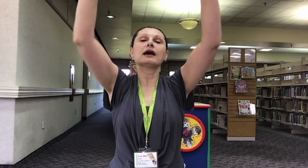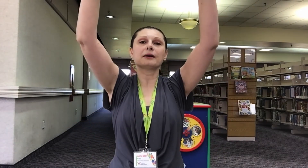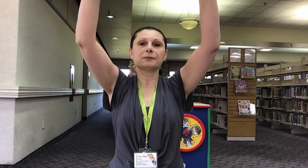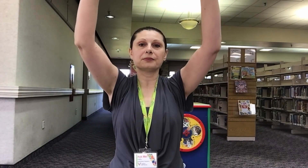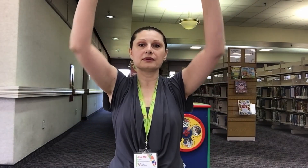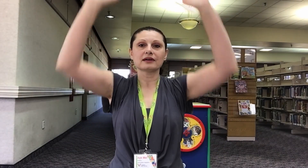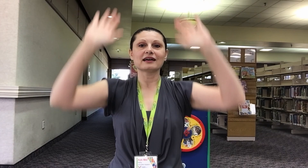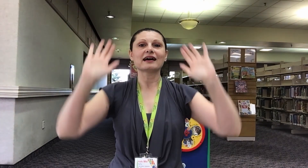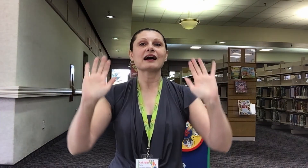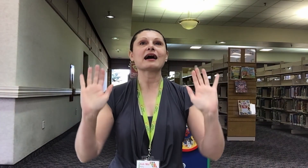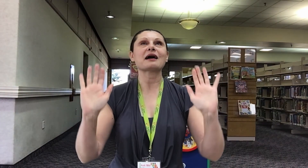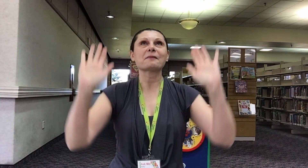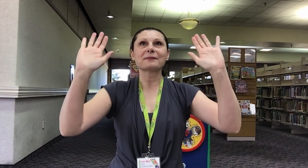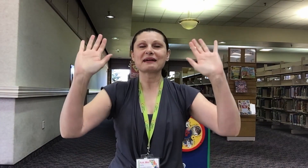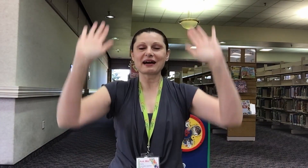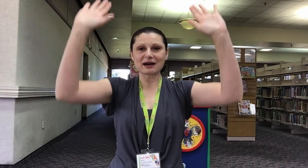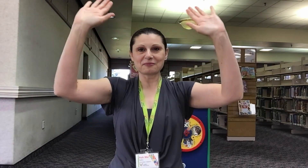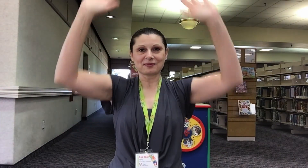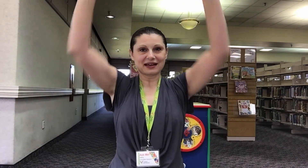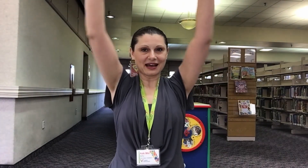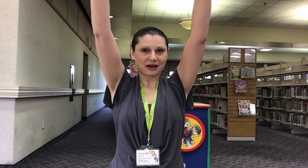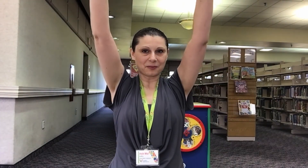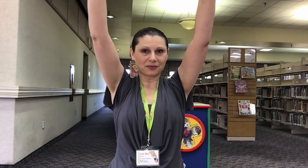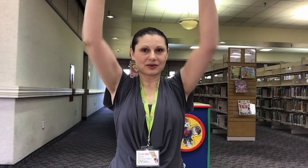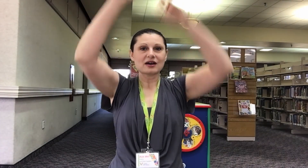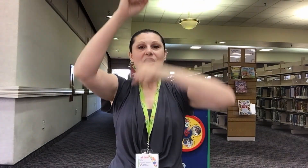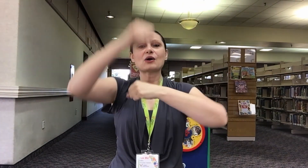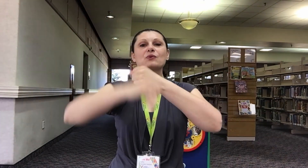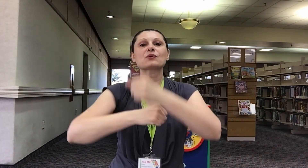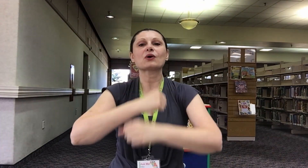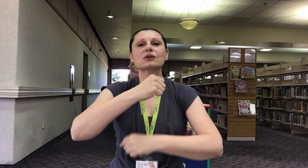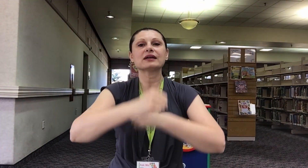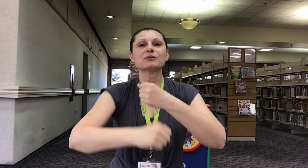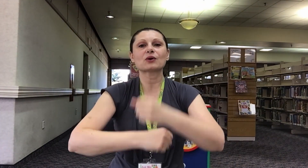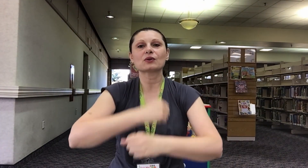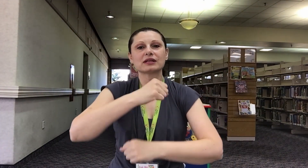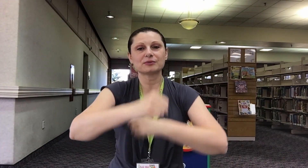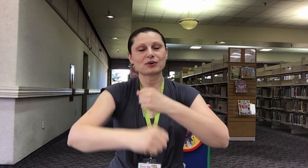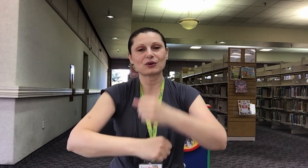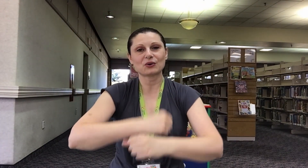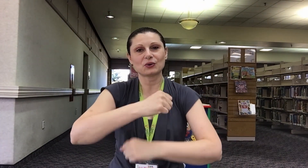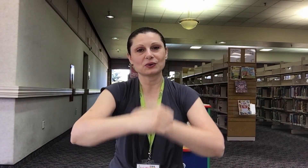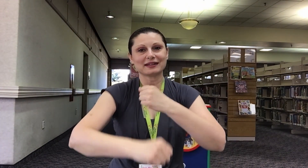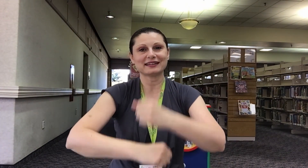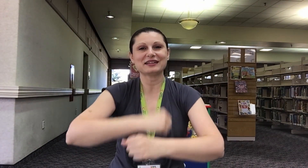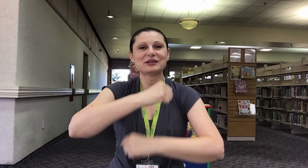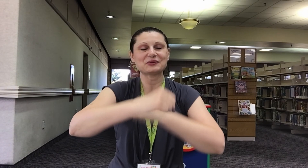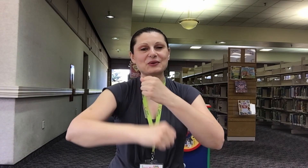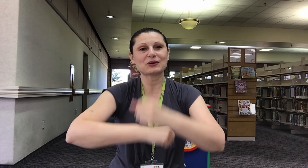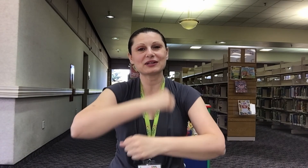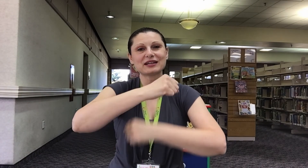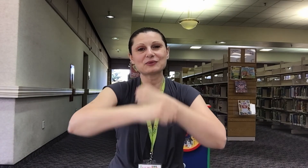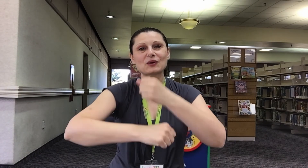up, up, up, up. Roly, Roly Poly, Roly,